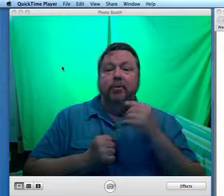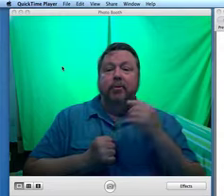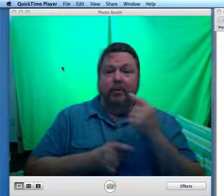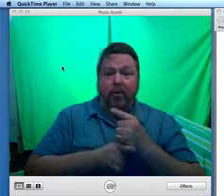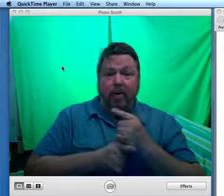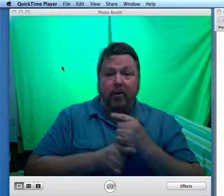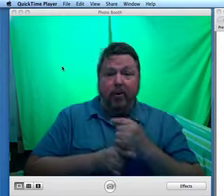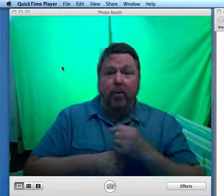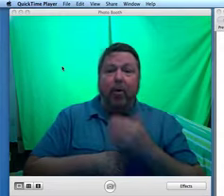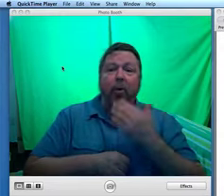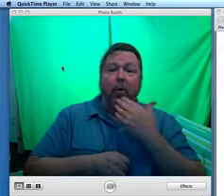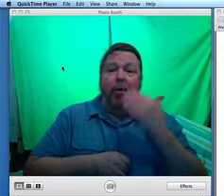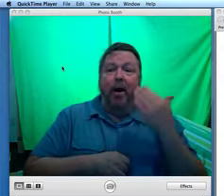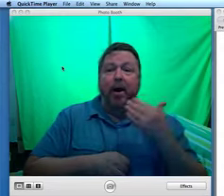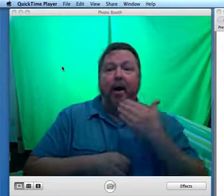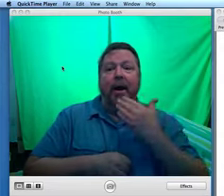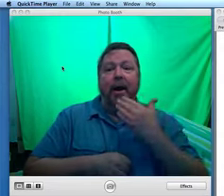right?